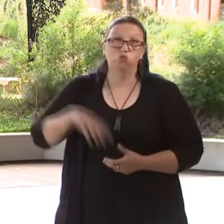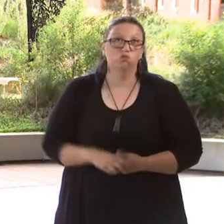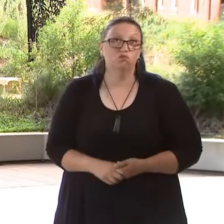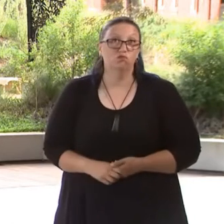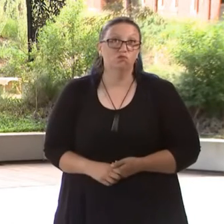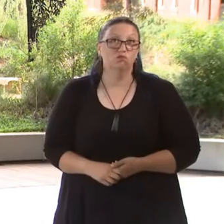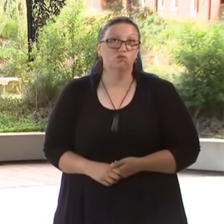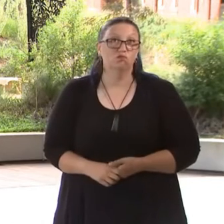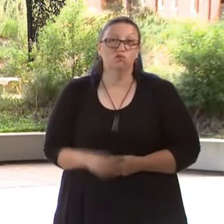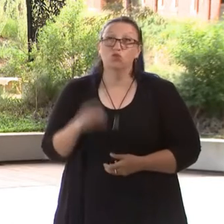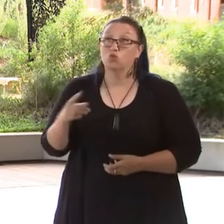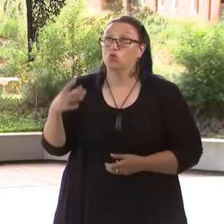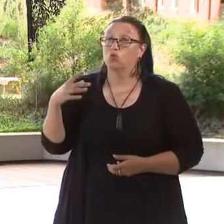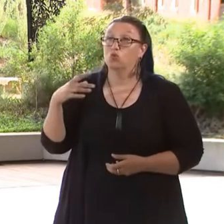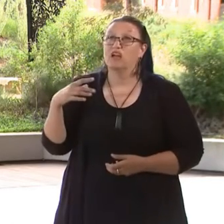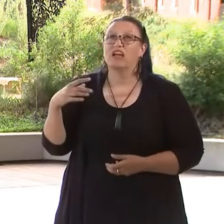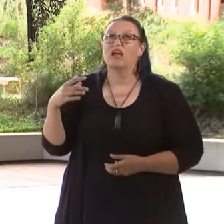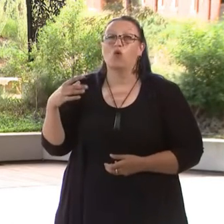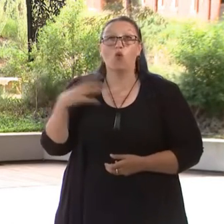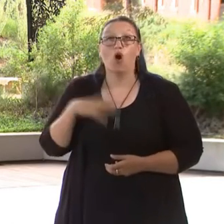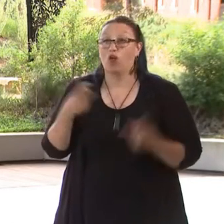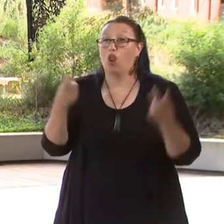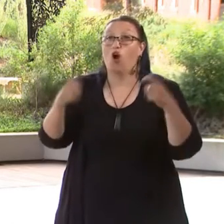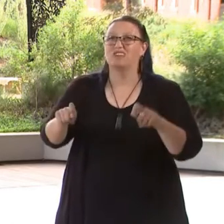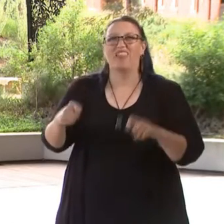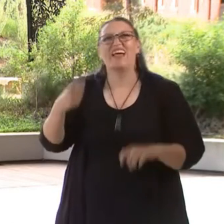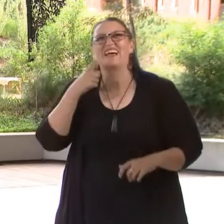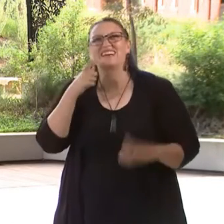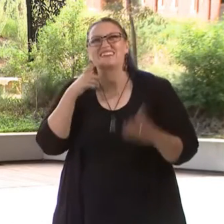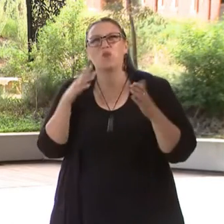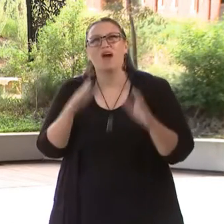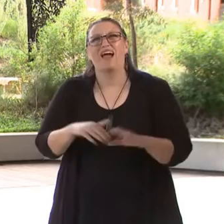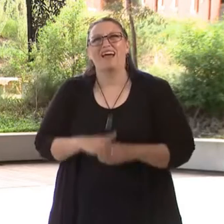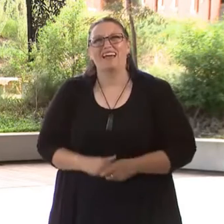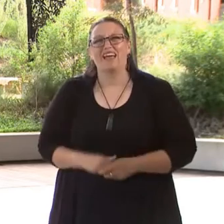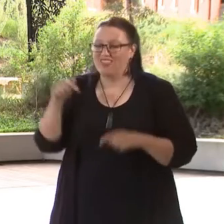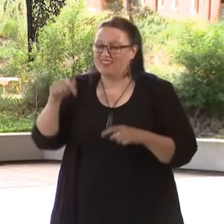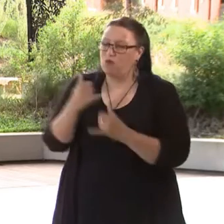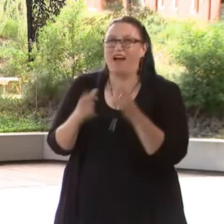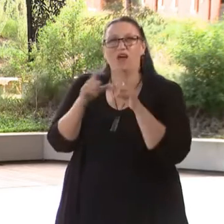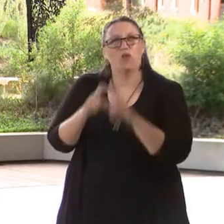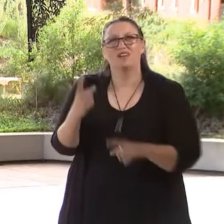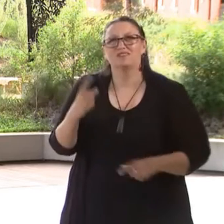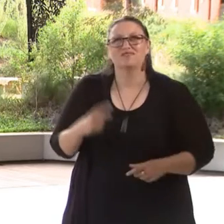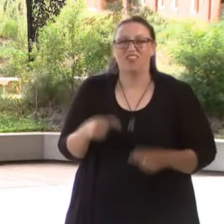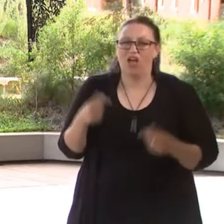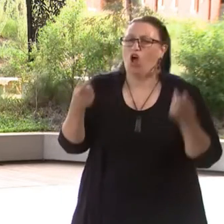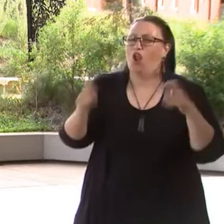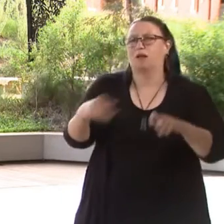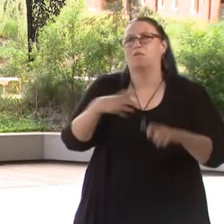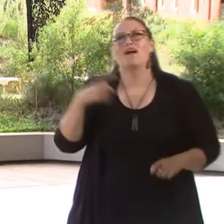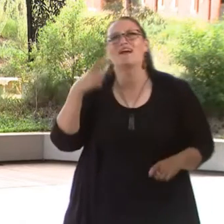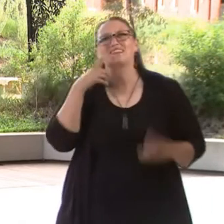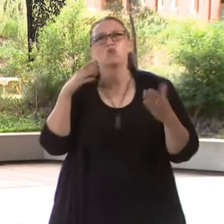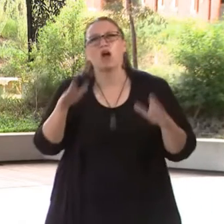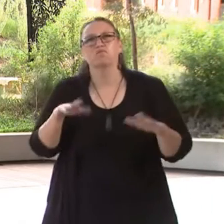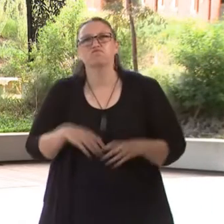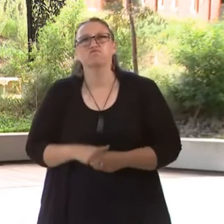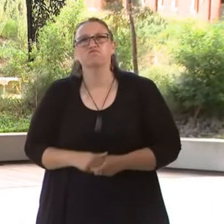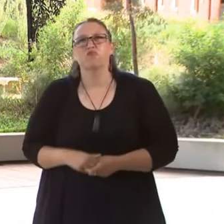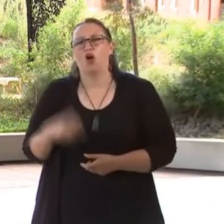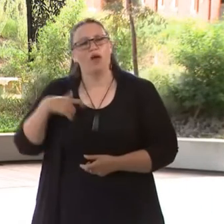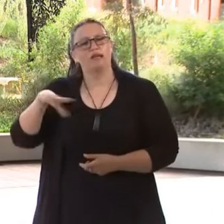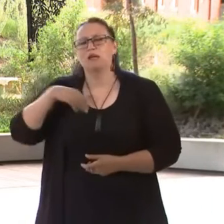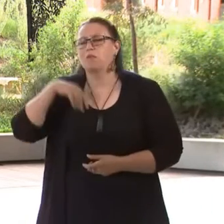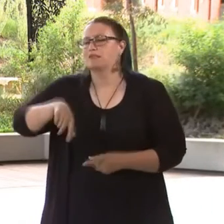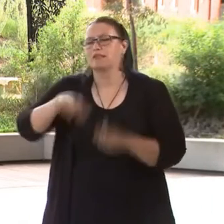to stop transmission is to lock down. That's the wrong approach. This is the hard way, and I accept that. And